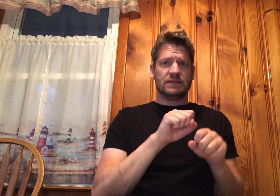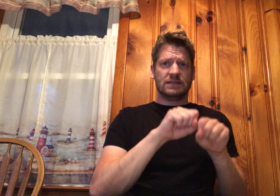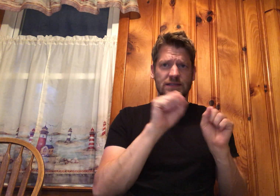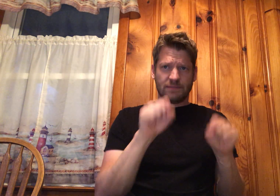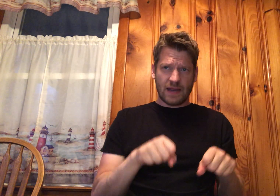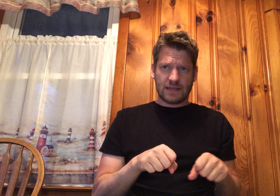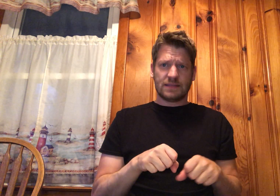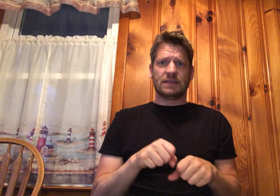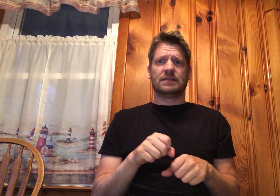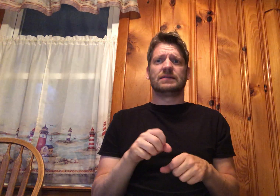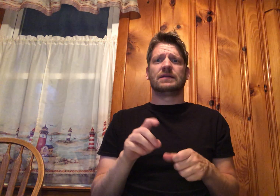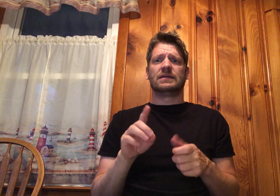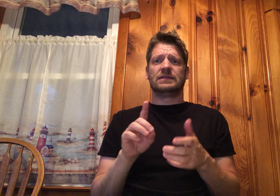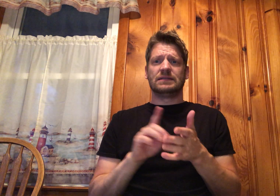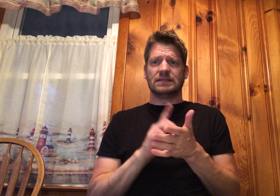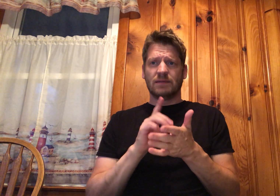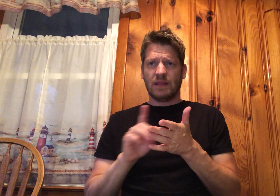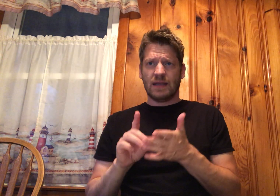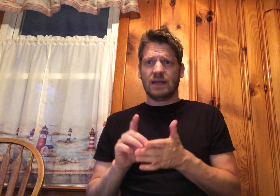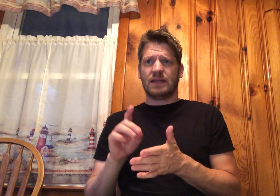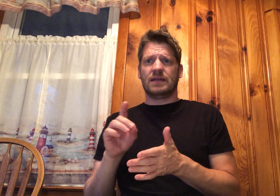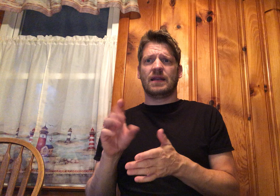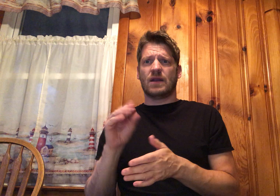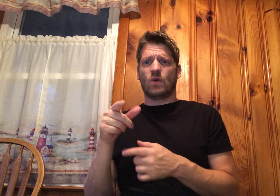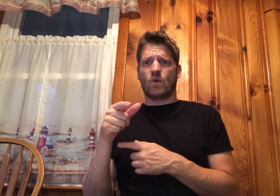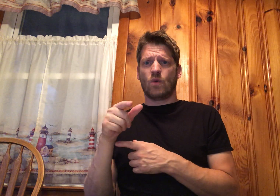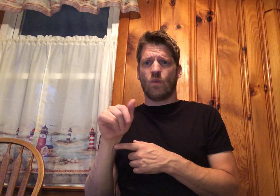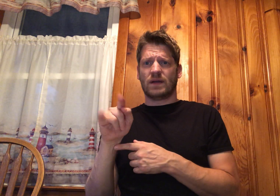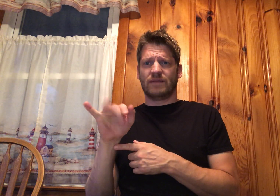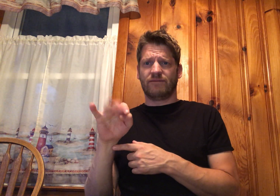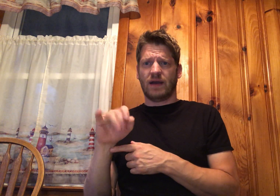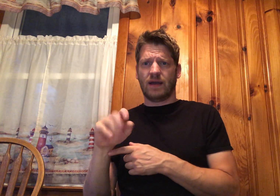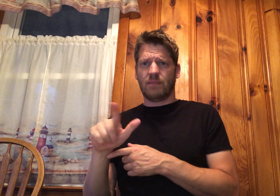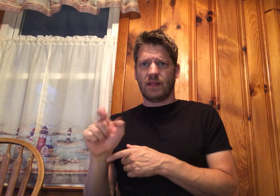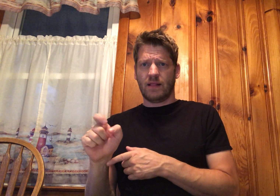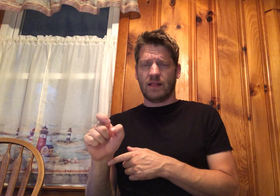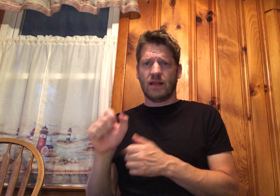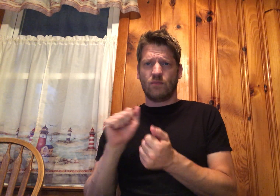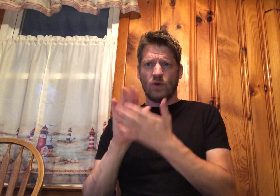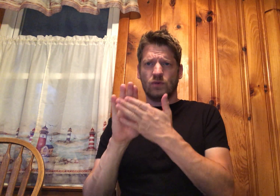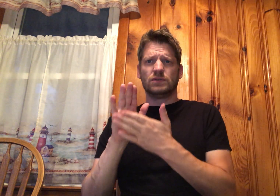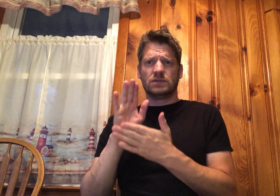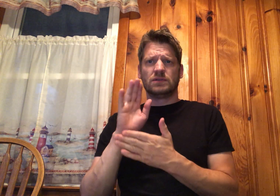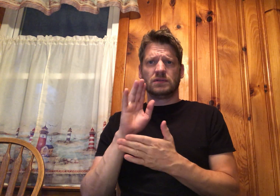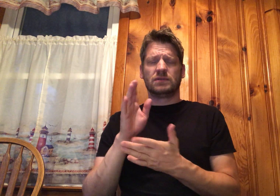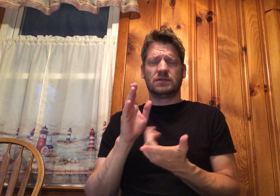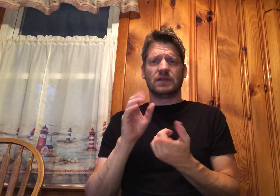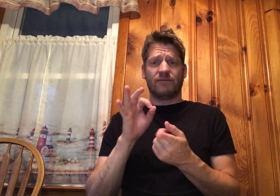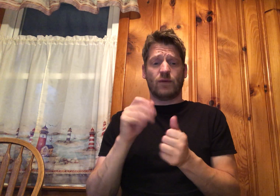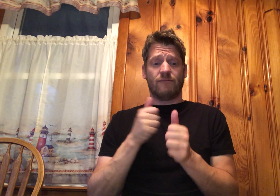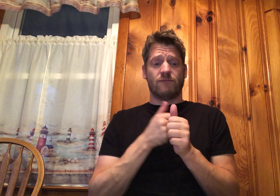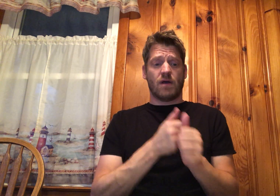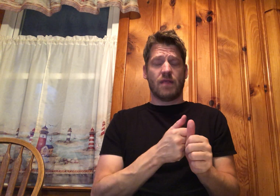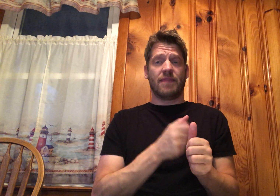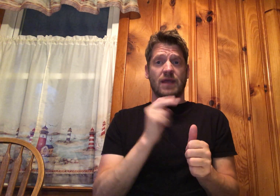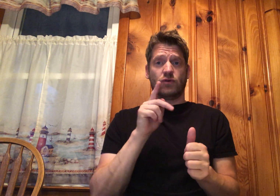successful. So if you follow these rules, then your output will be effective. That you